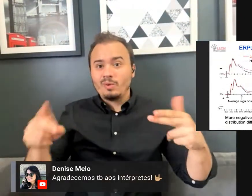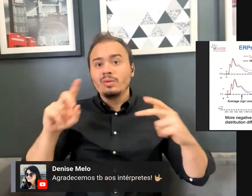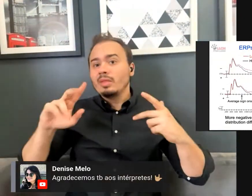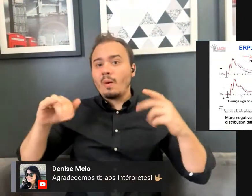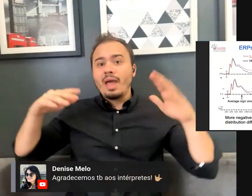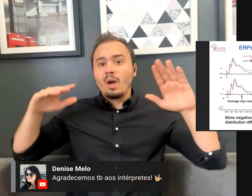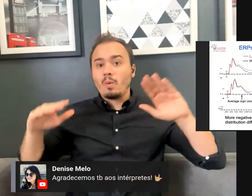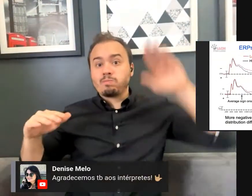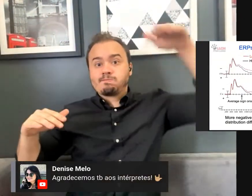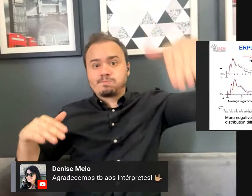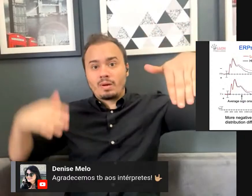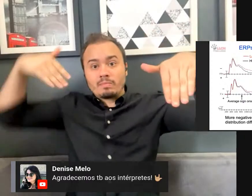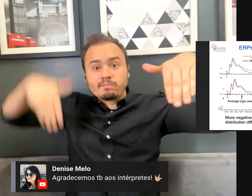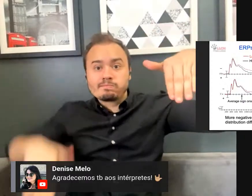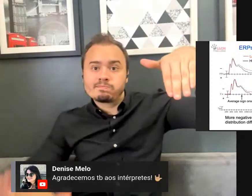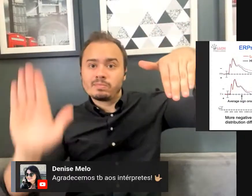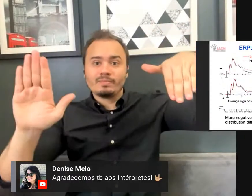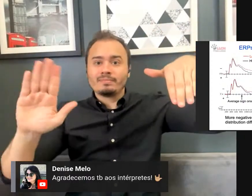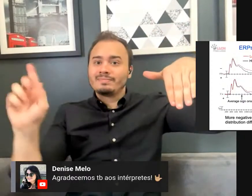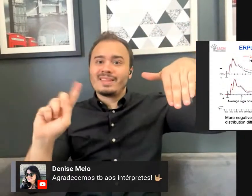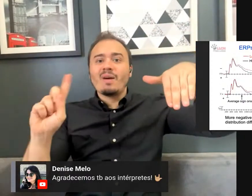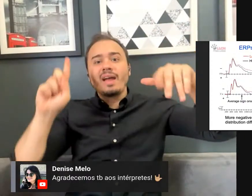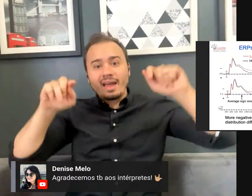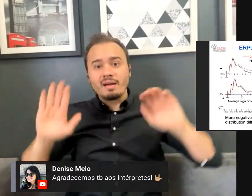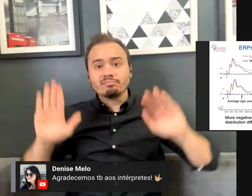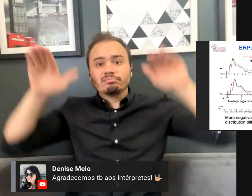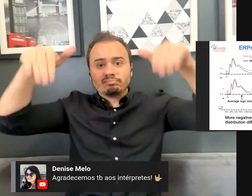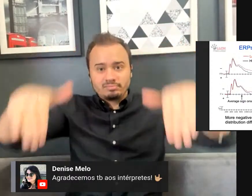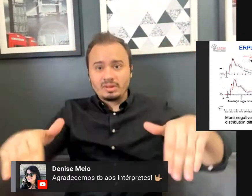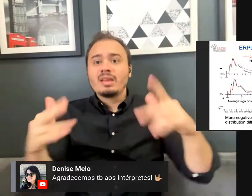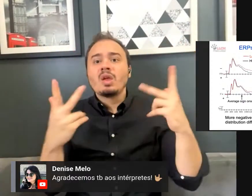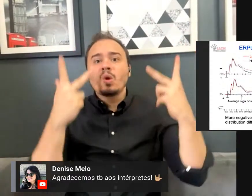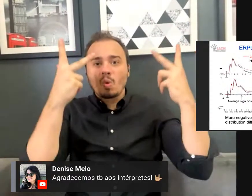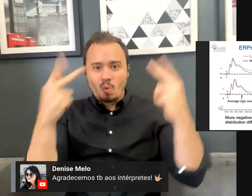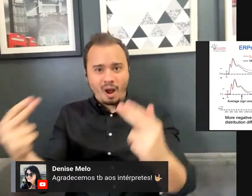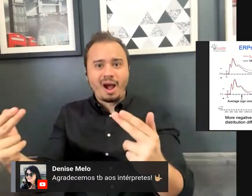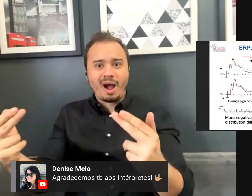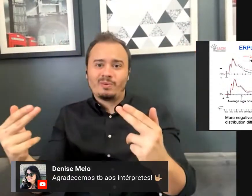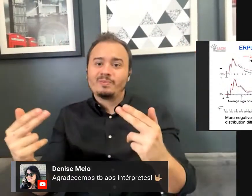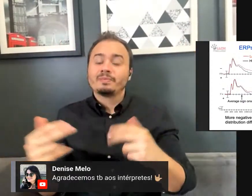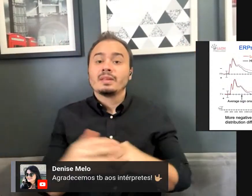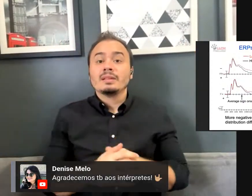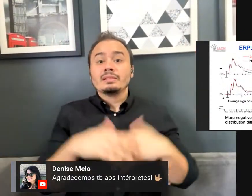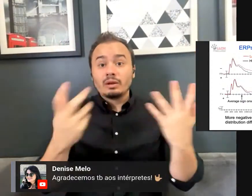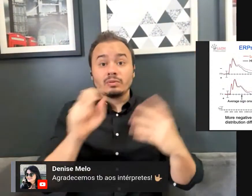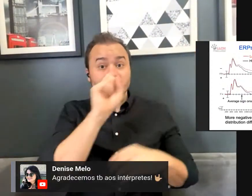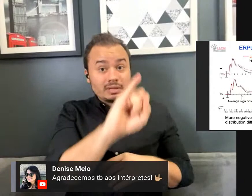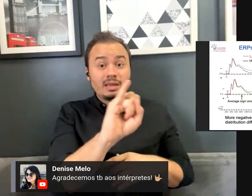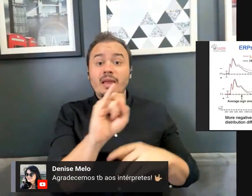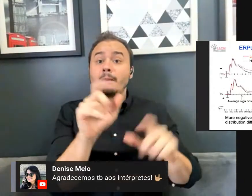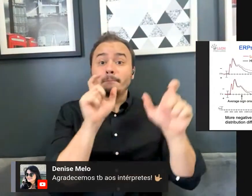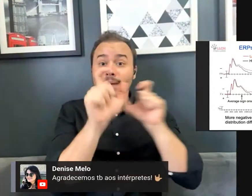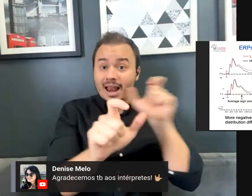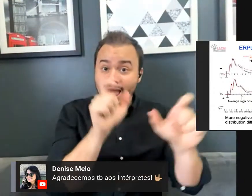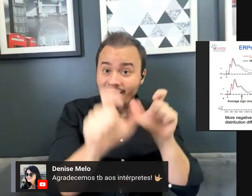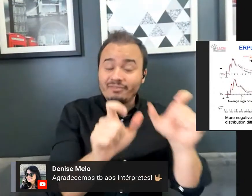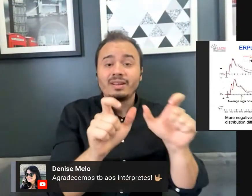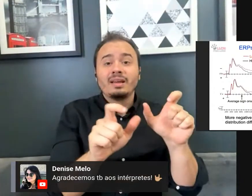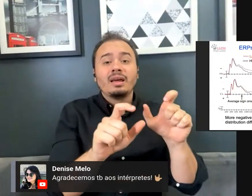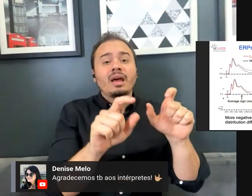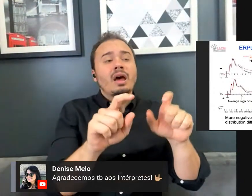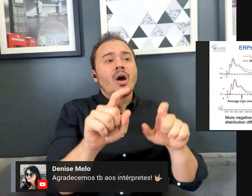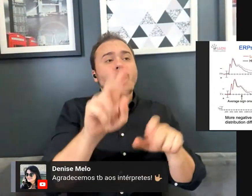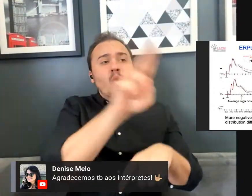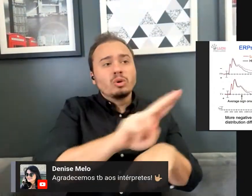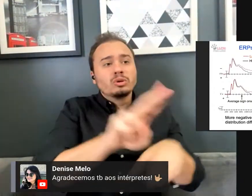frequency signs. It's the same as what we see for spoken language. So low frequency words elicit more negativity than high frequency